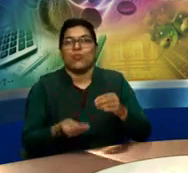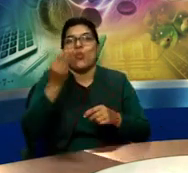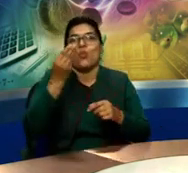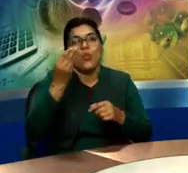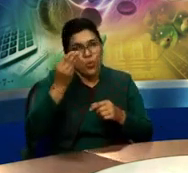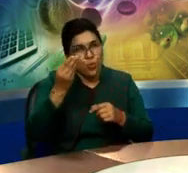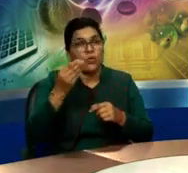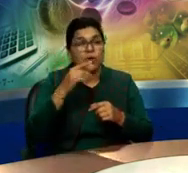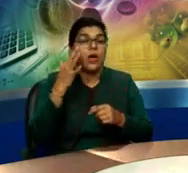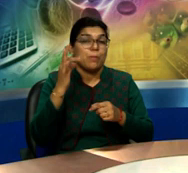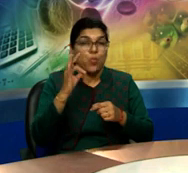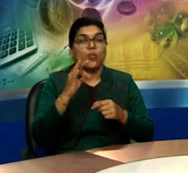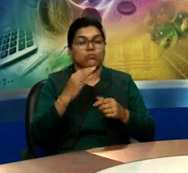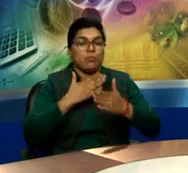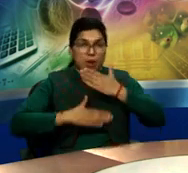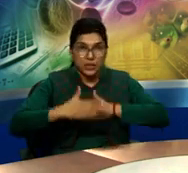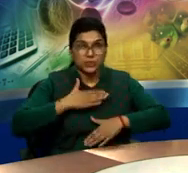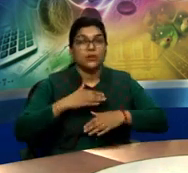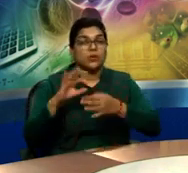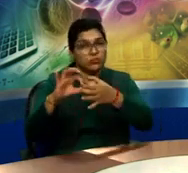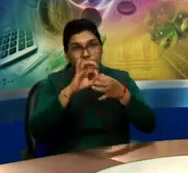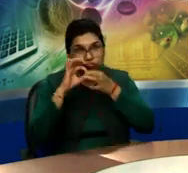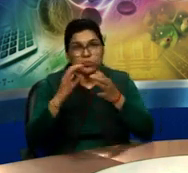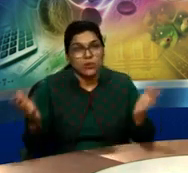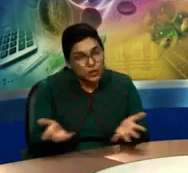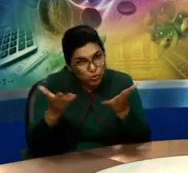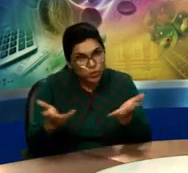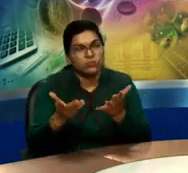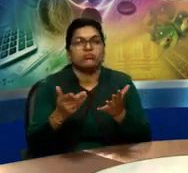So, by following all these